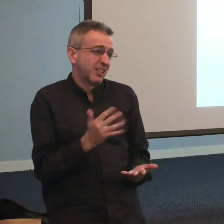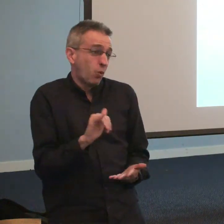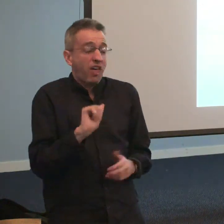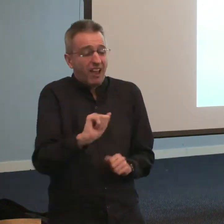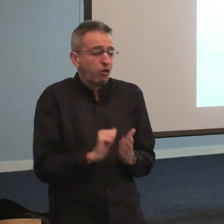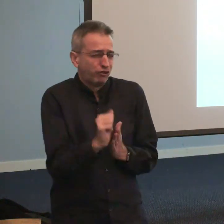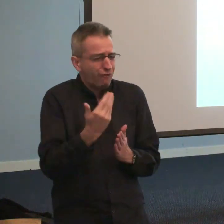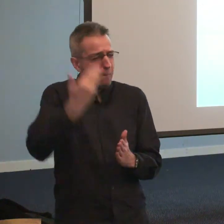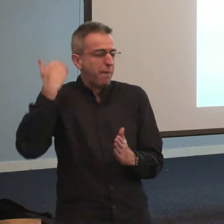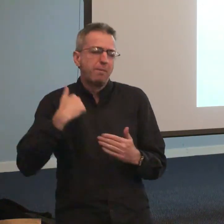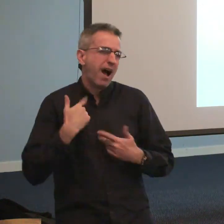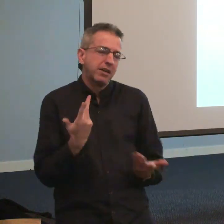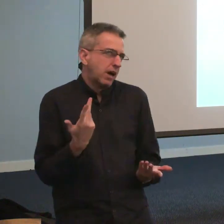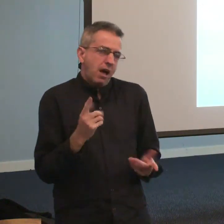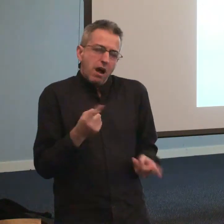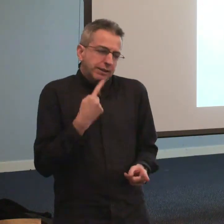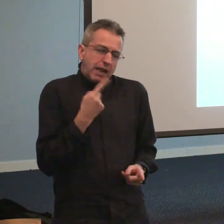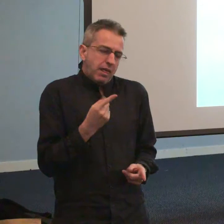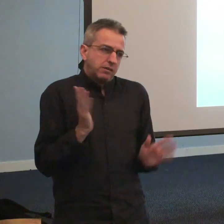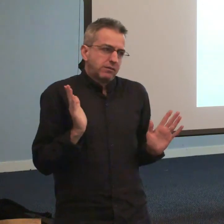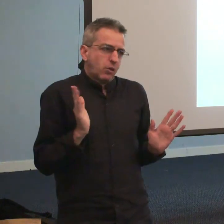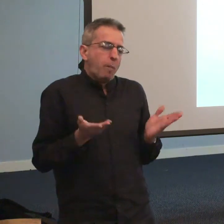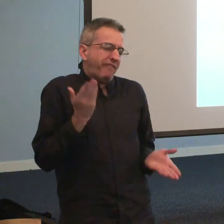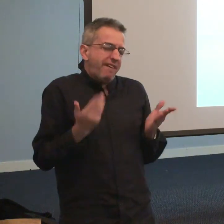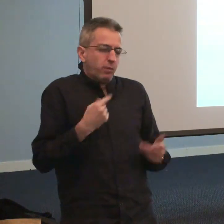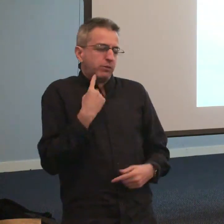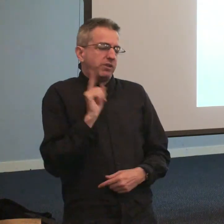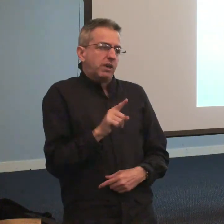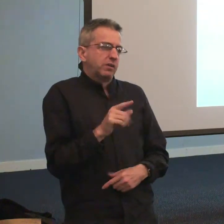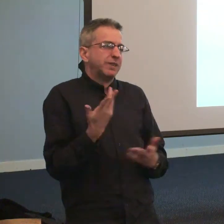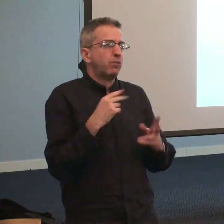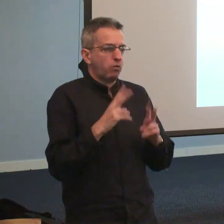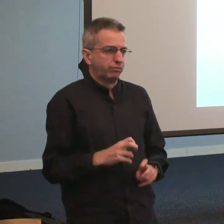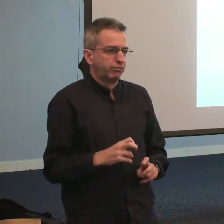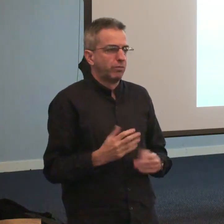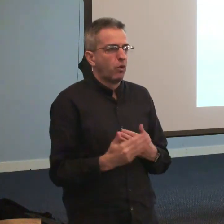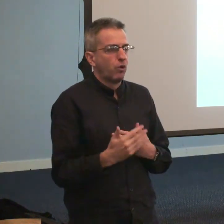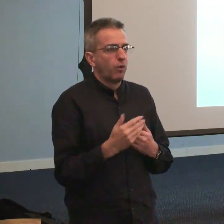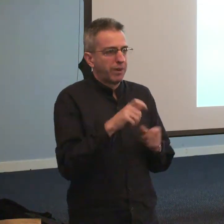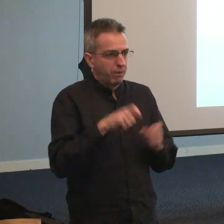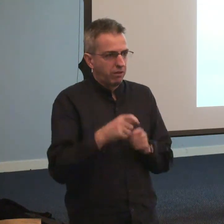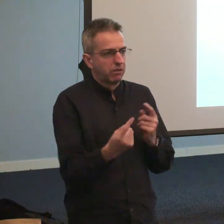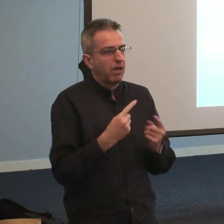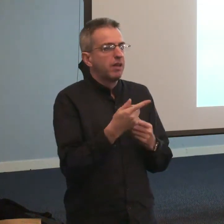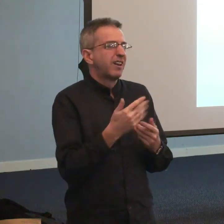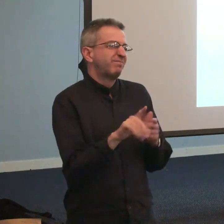reduce disabilities. I mean, their societal makeup is quite different in terms of the levels of poverty and struggle